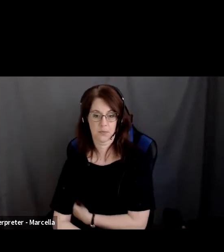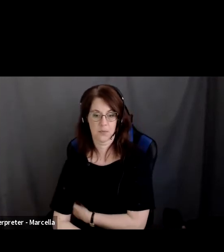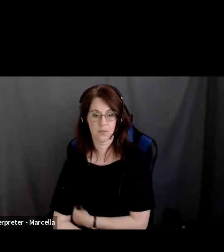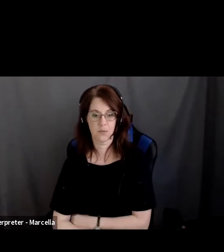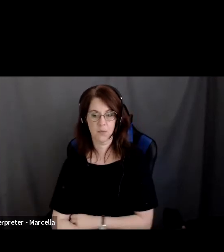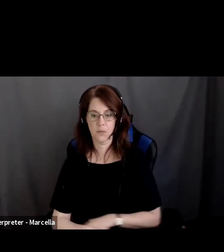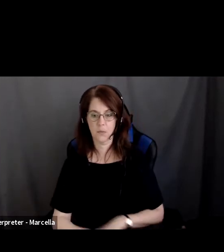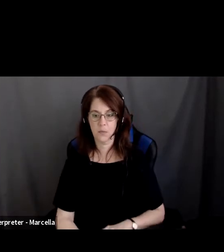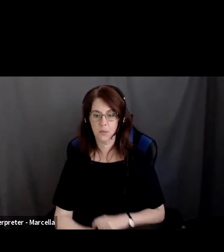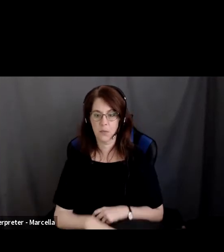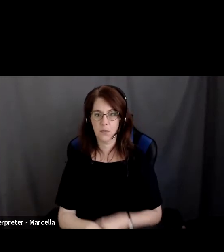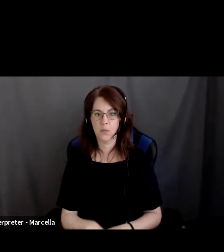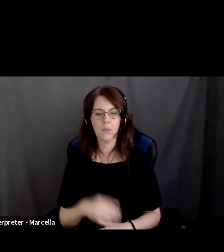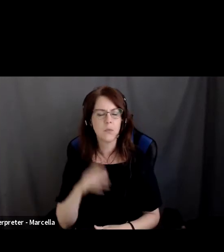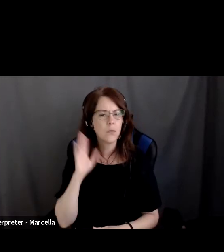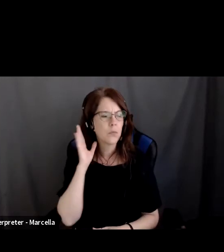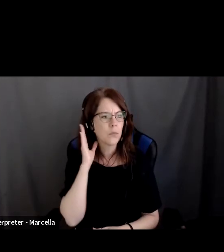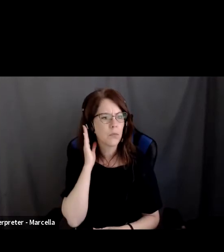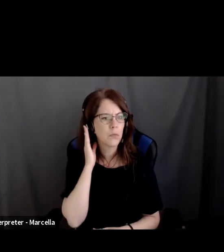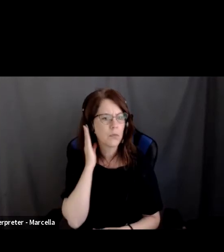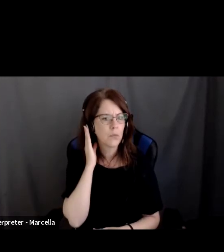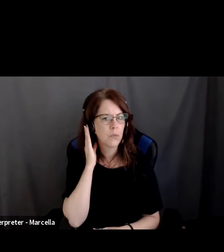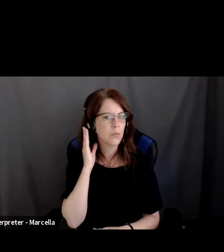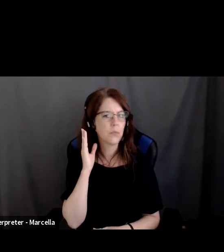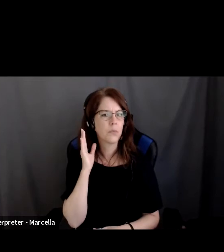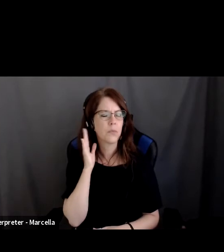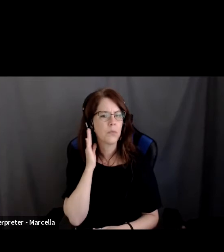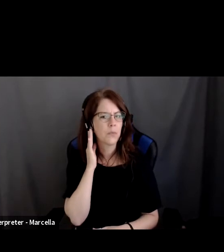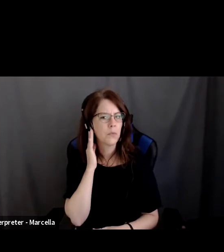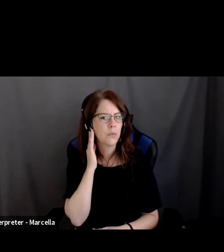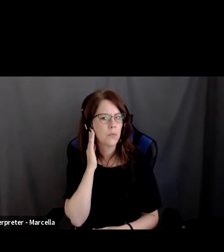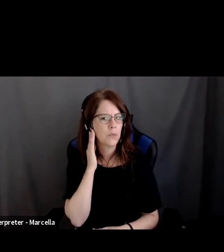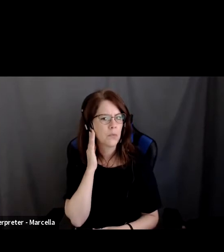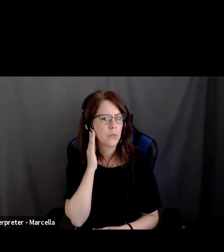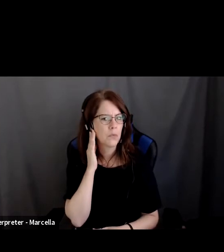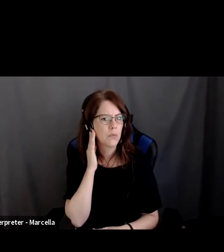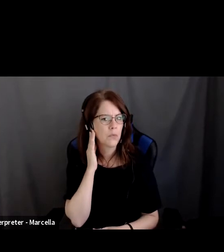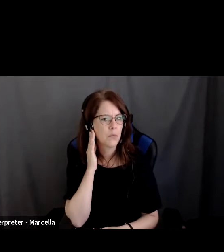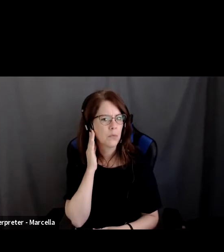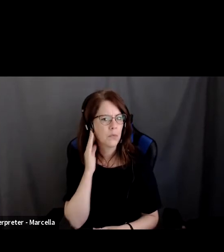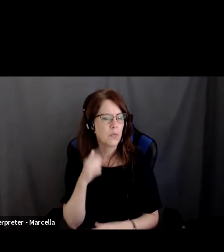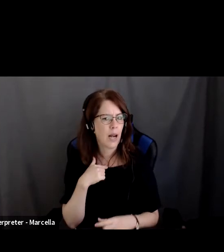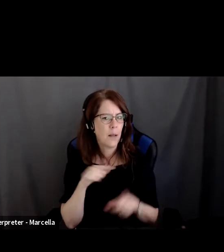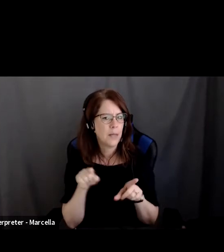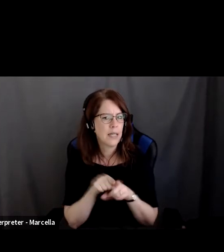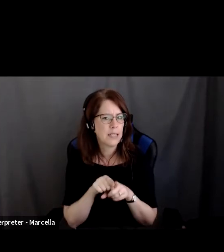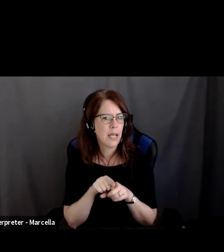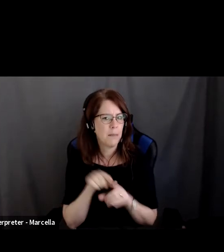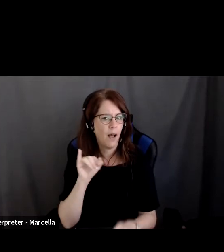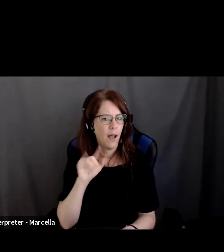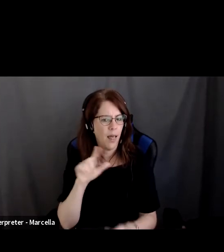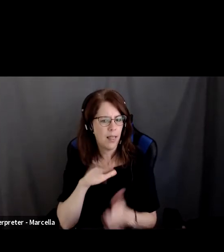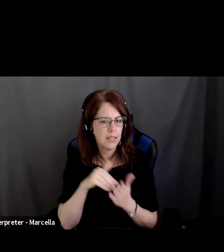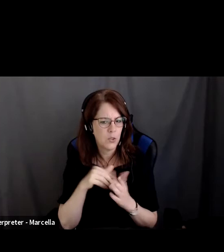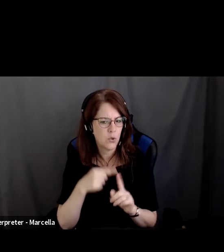I'm from the same, I hope you can hear me. I'm from the same IL center as Carmen